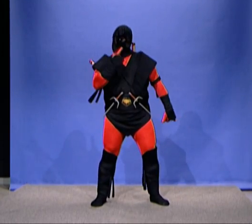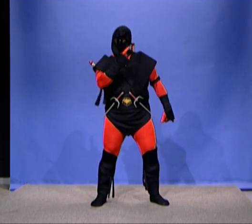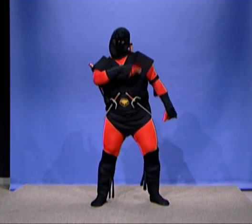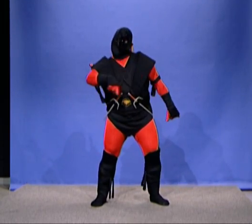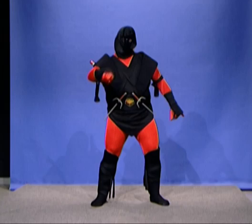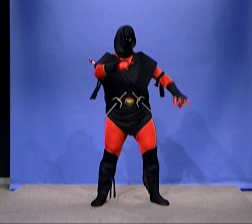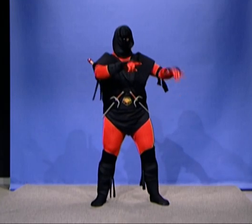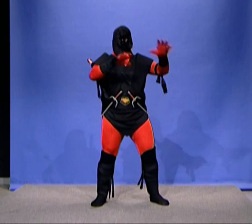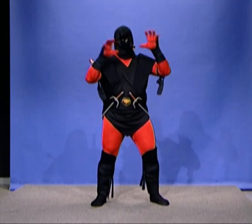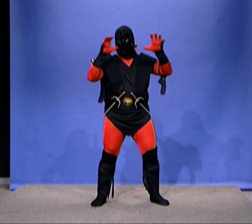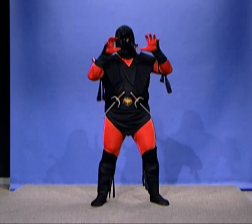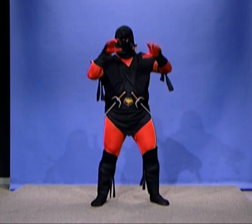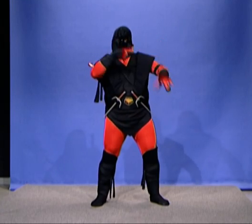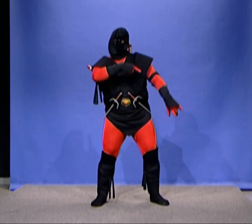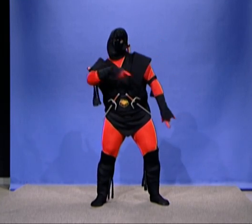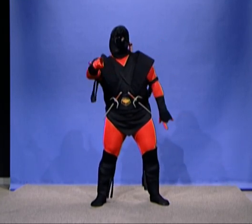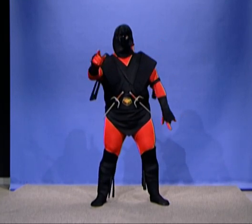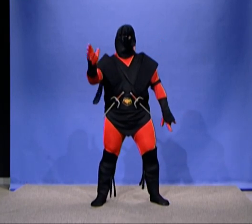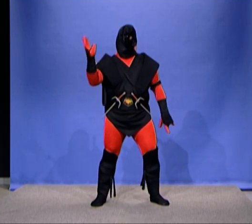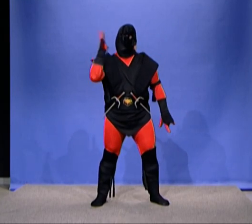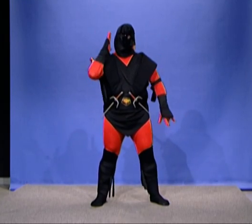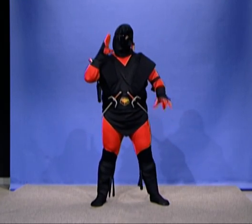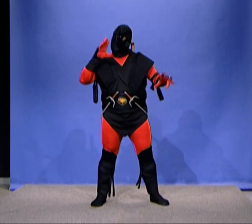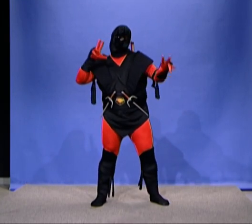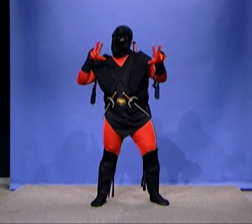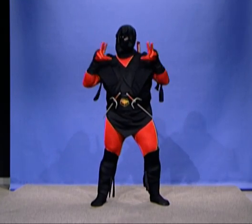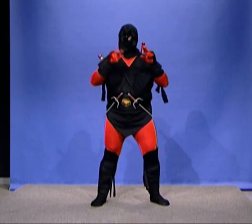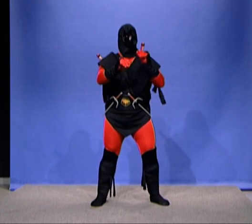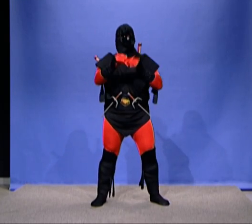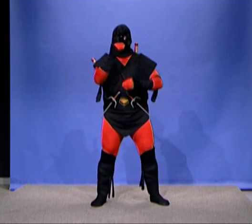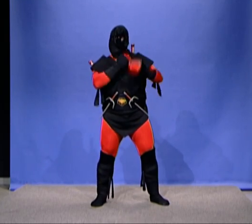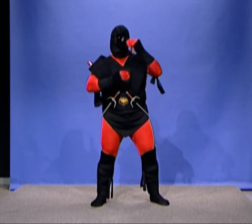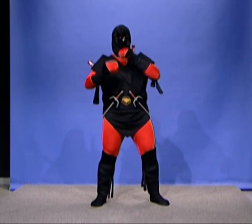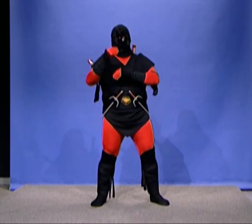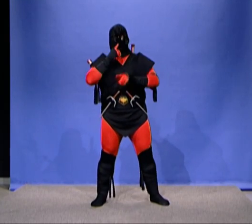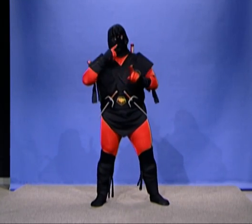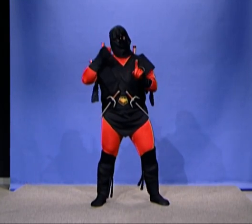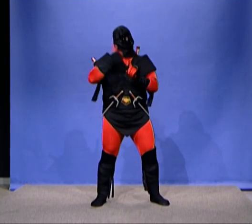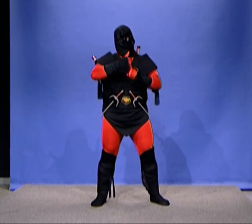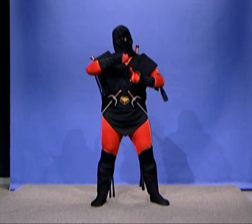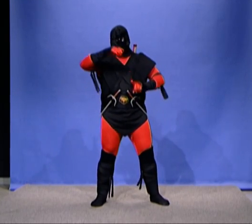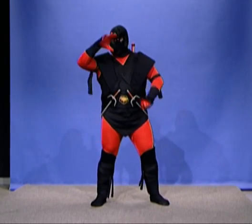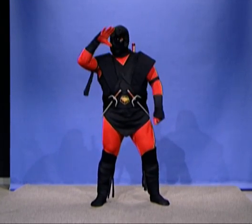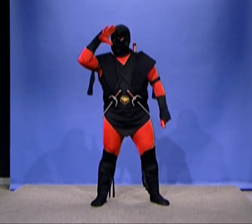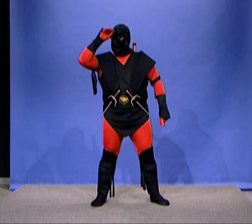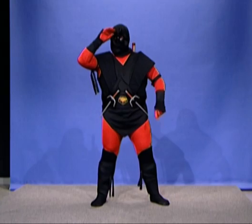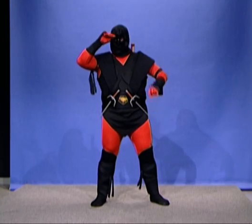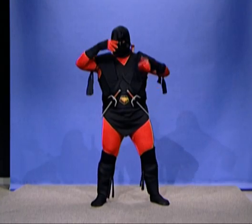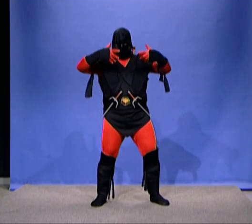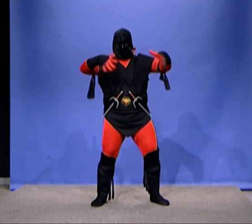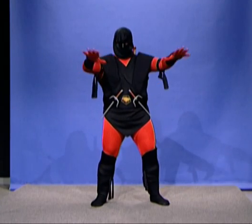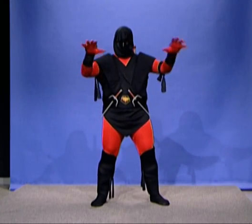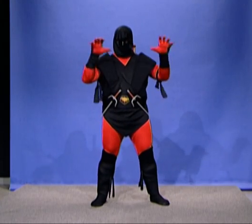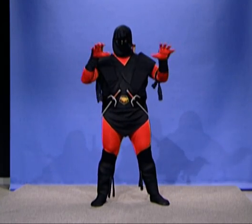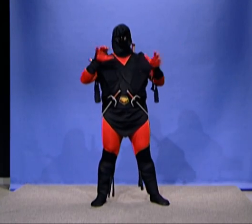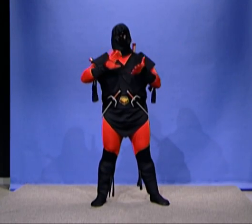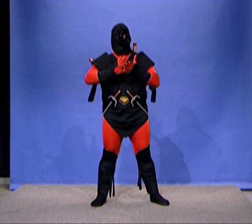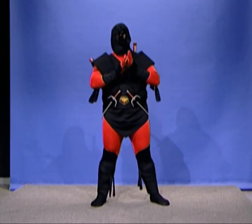bed without their supper. And Max, the king of all the wild things, was lonely and wanted